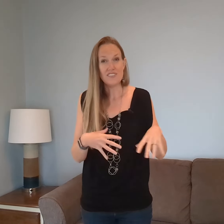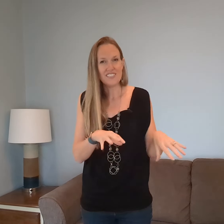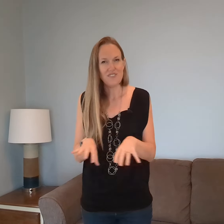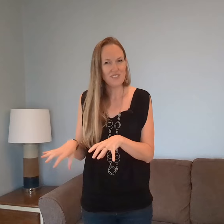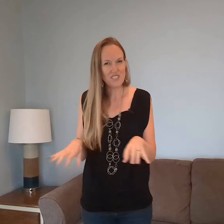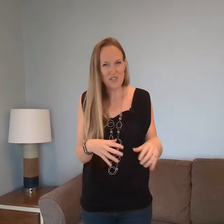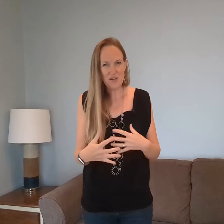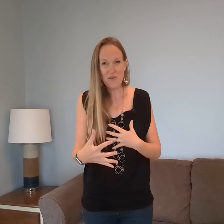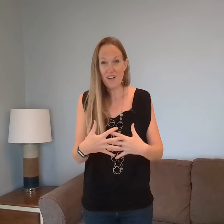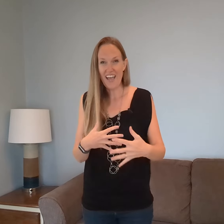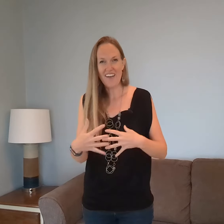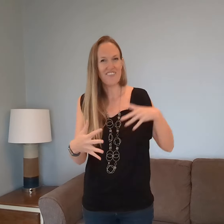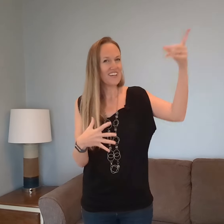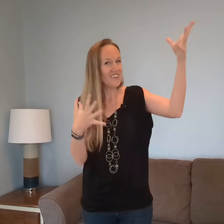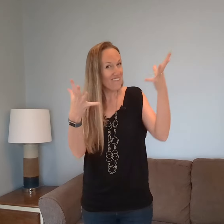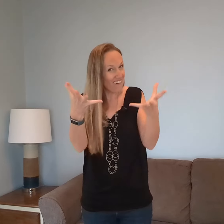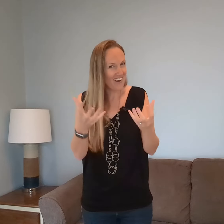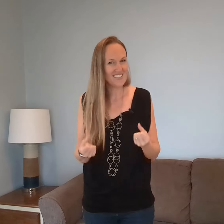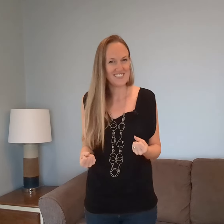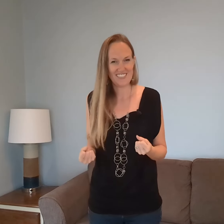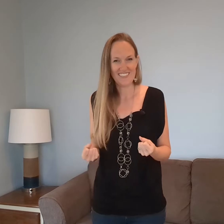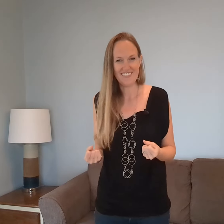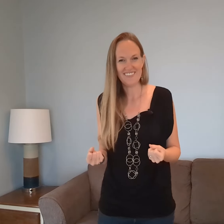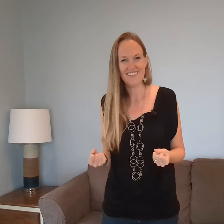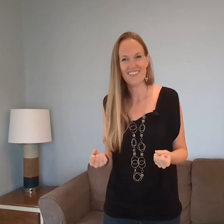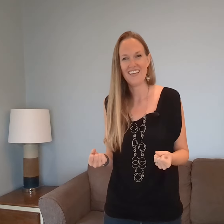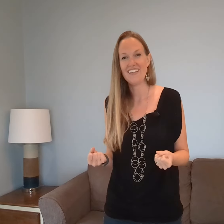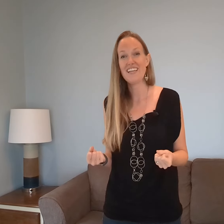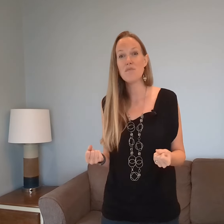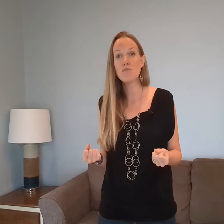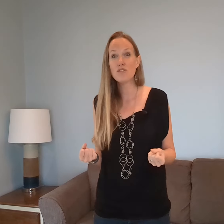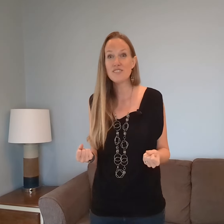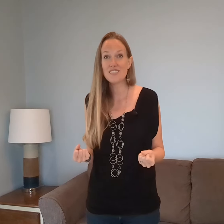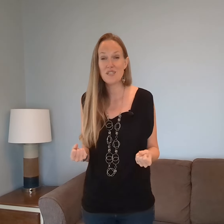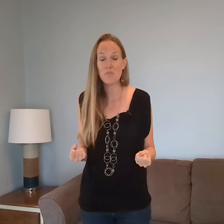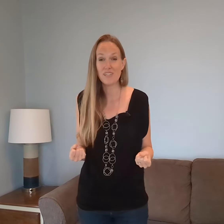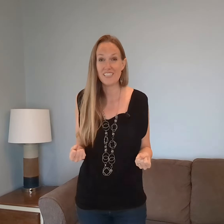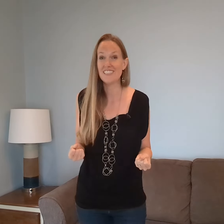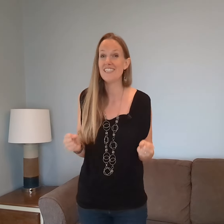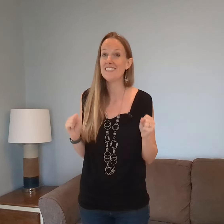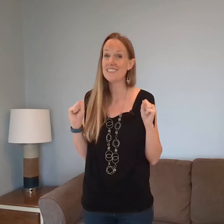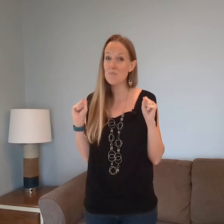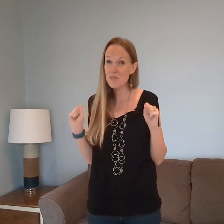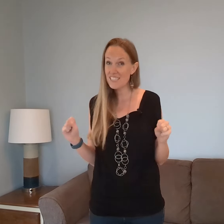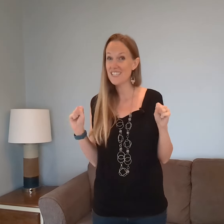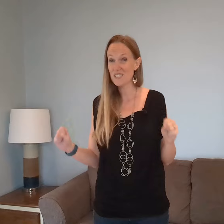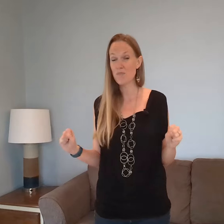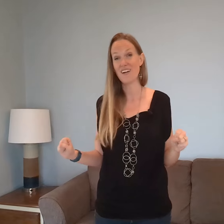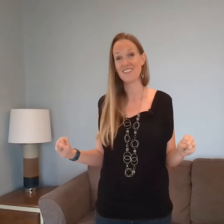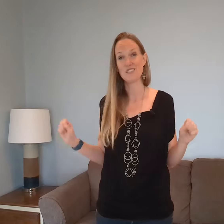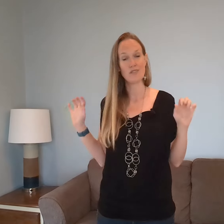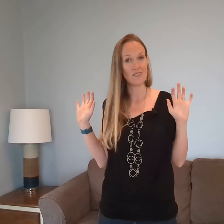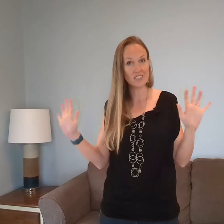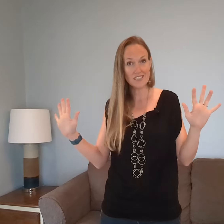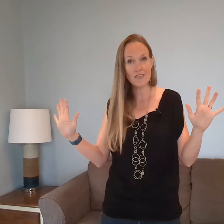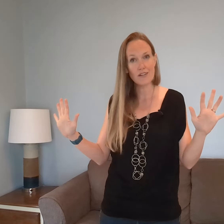to do whatever you want to. And then it moves to the bridge, and this is the busiest part. So give yourself a